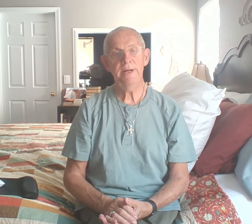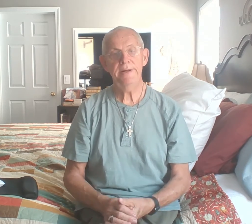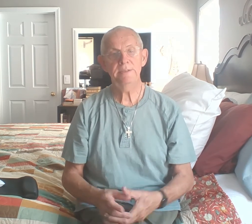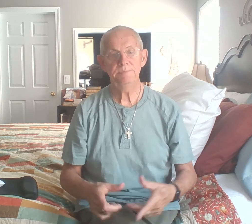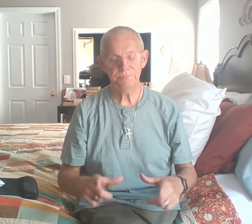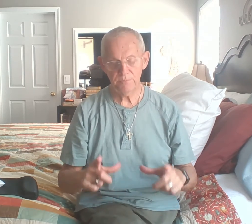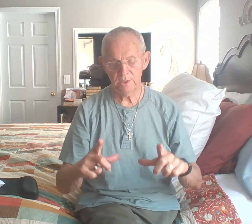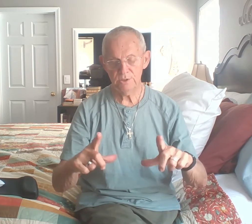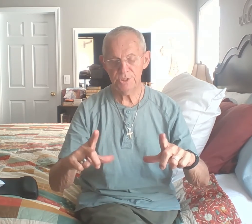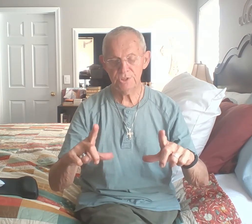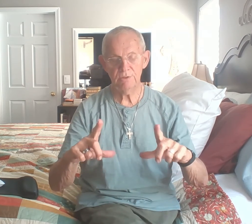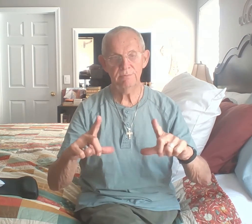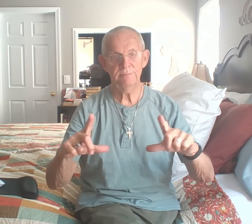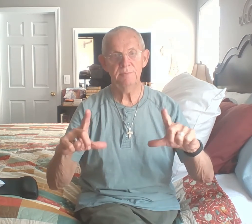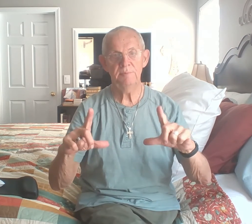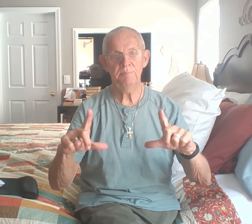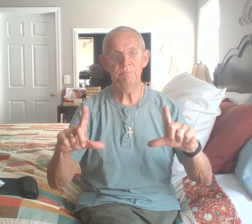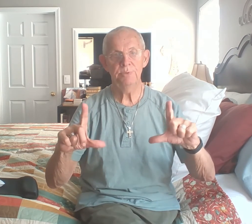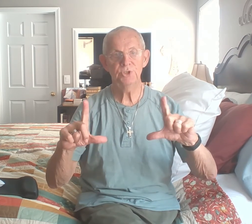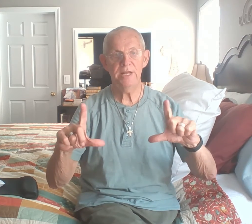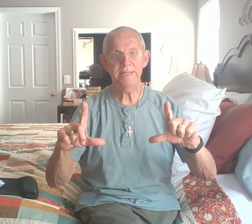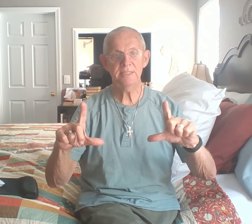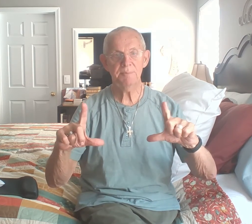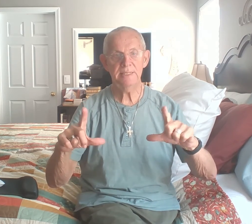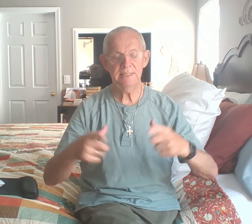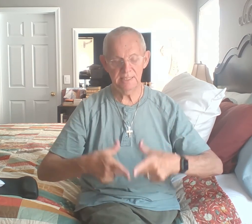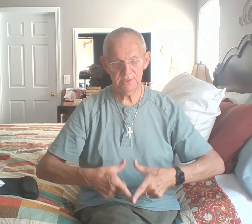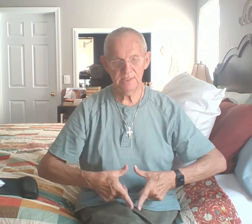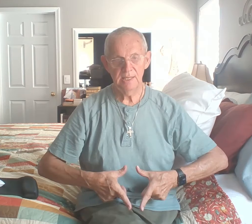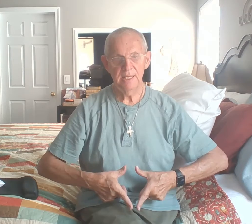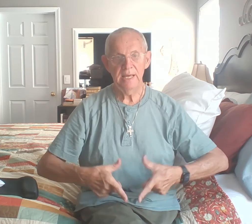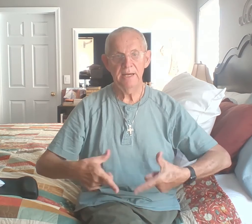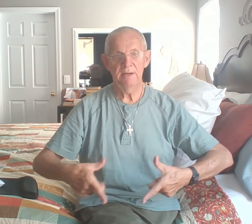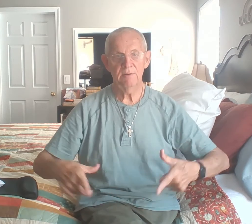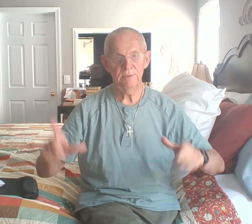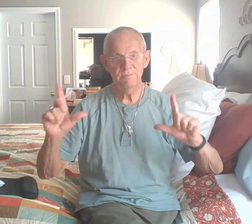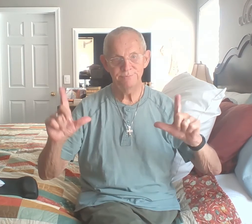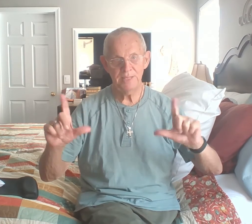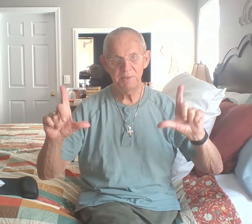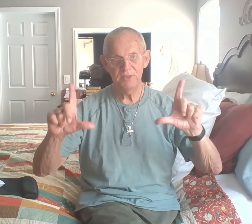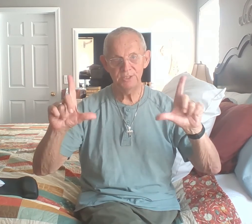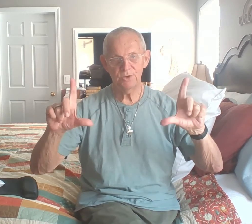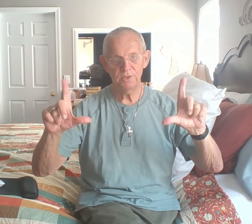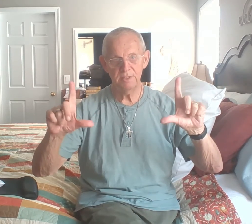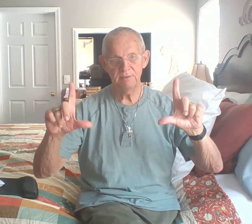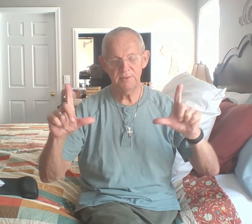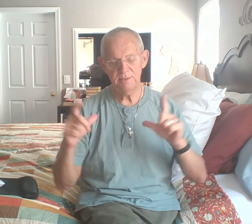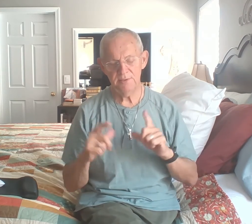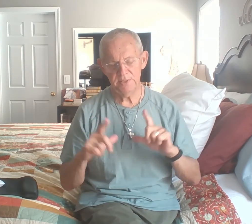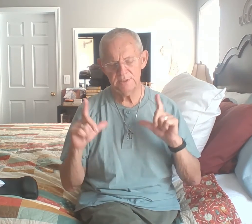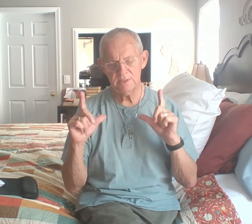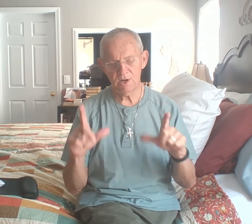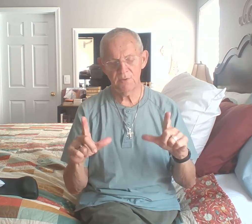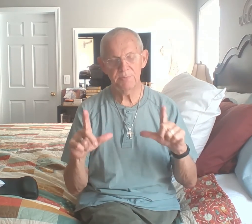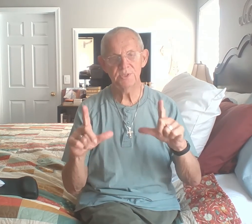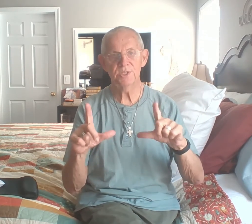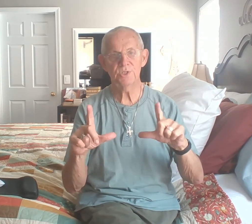Underwear, you just put your hands up like this. I mean, these are the positions of